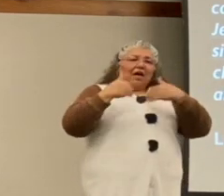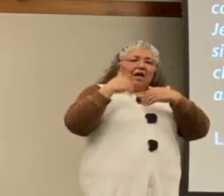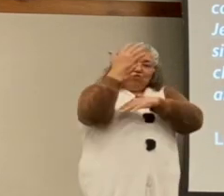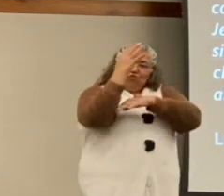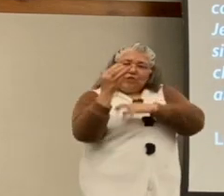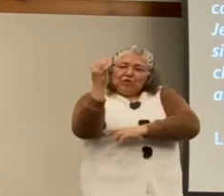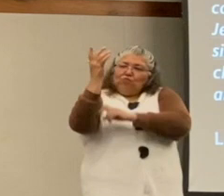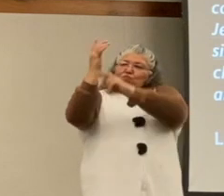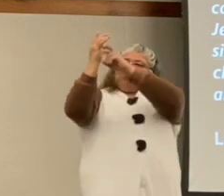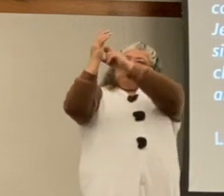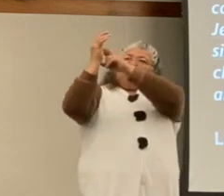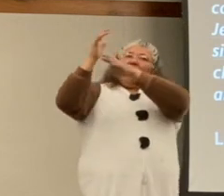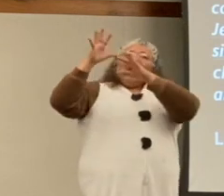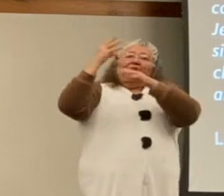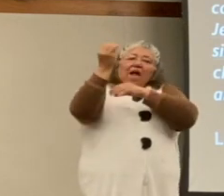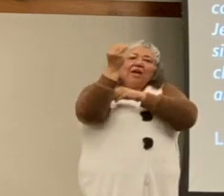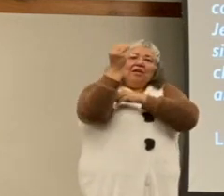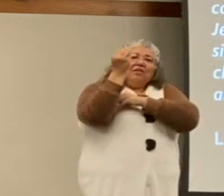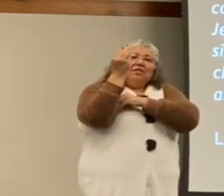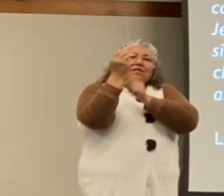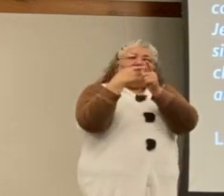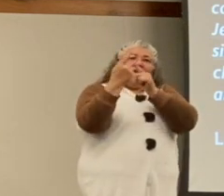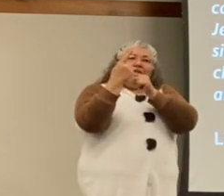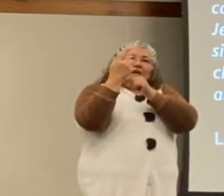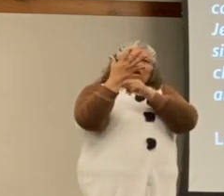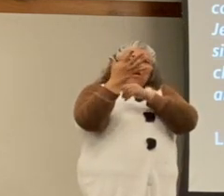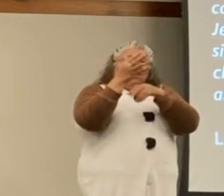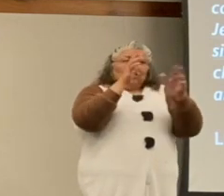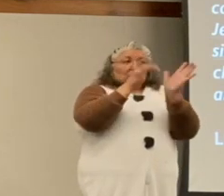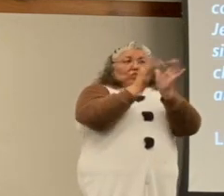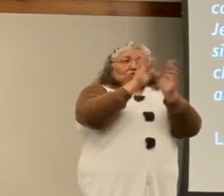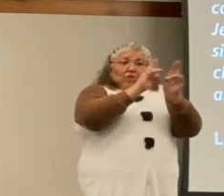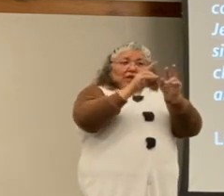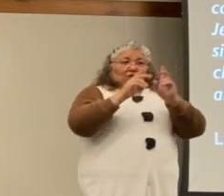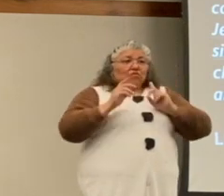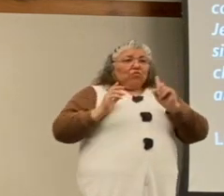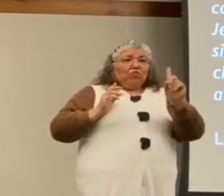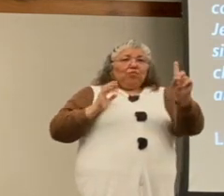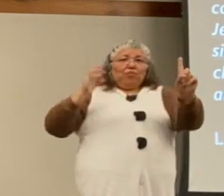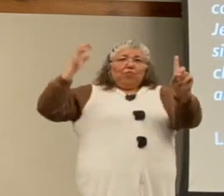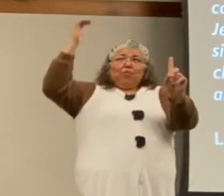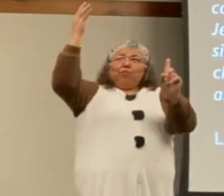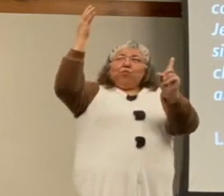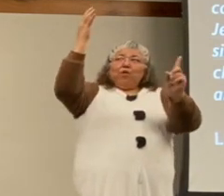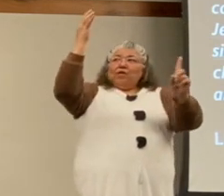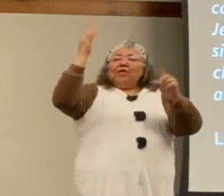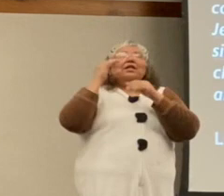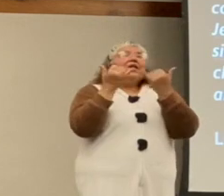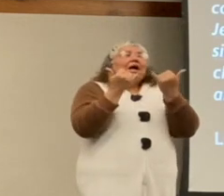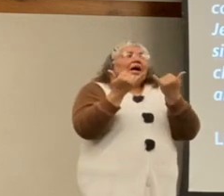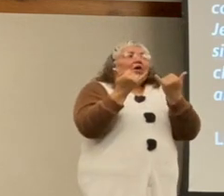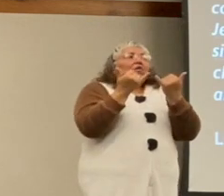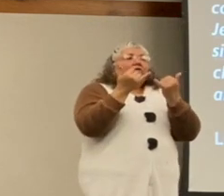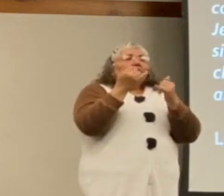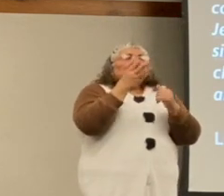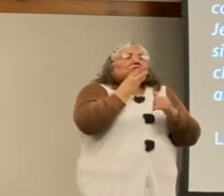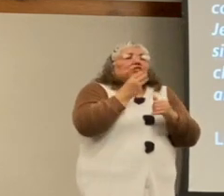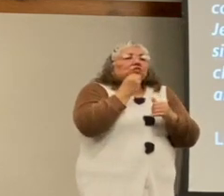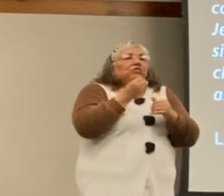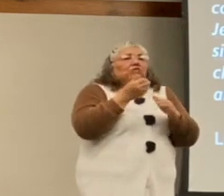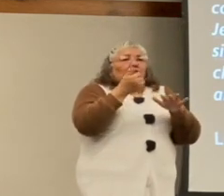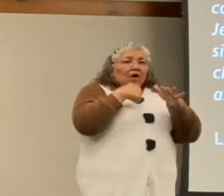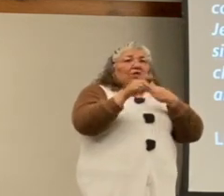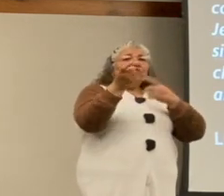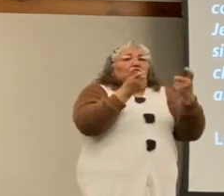tree to see Jesus, since he was about to pass that way. Now you have to understand that Jews, during this time, they were under